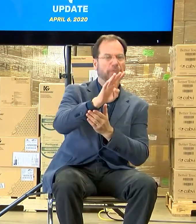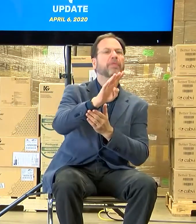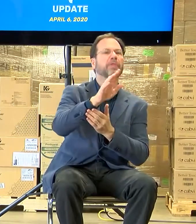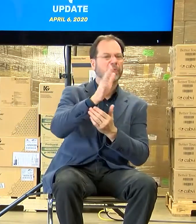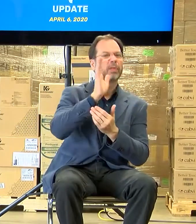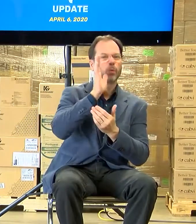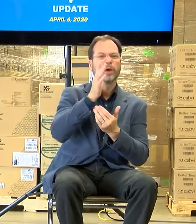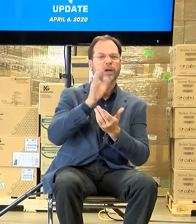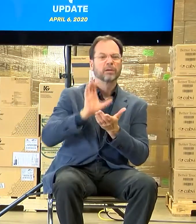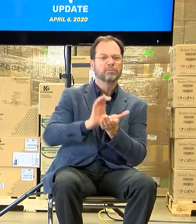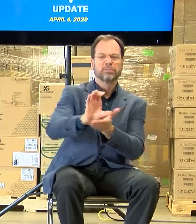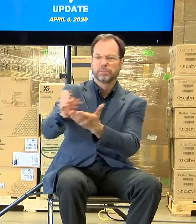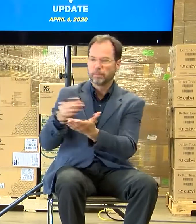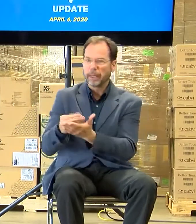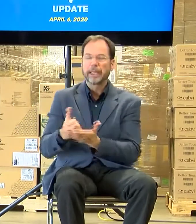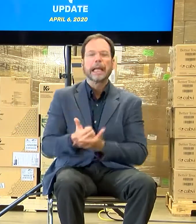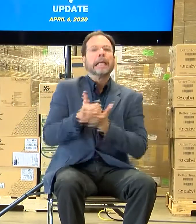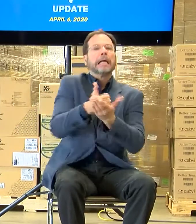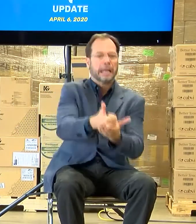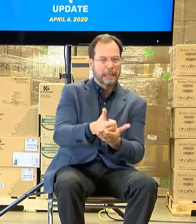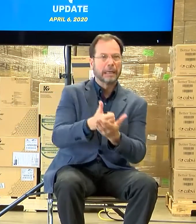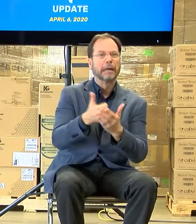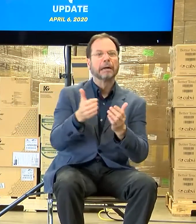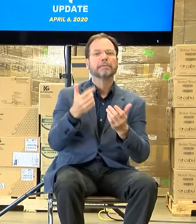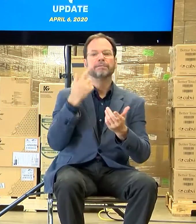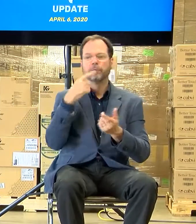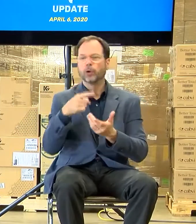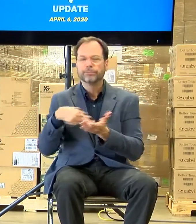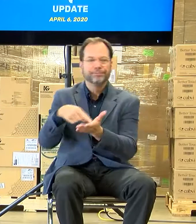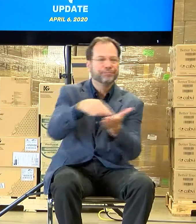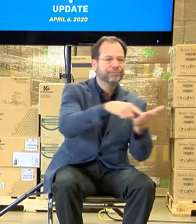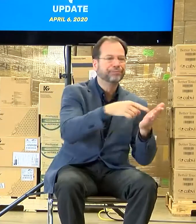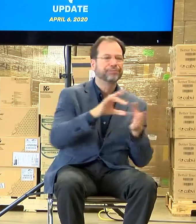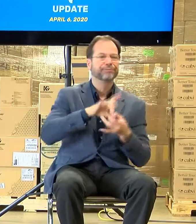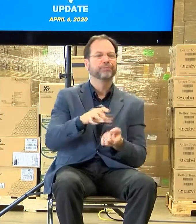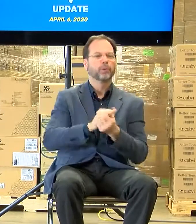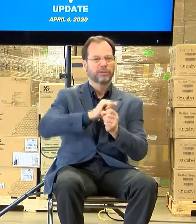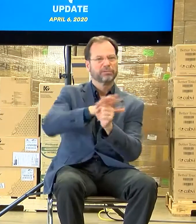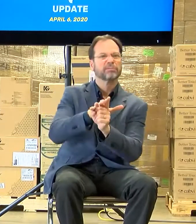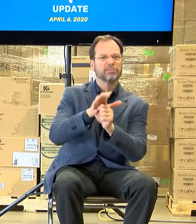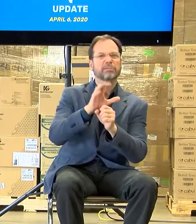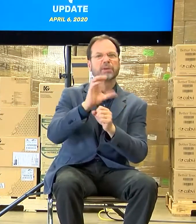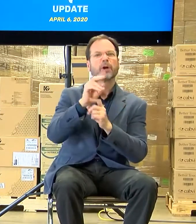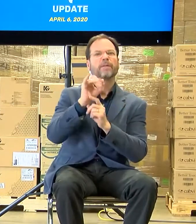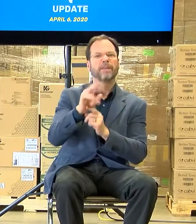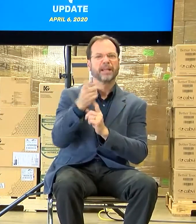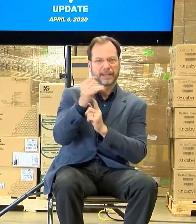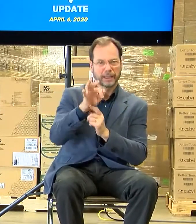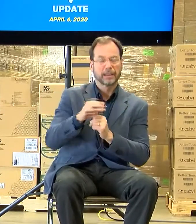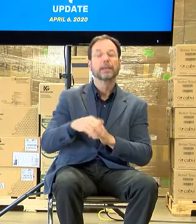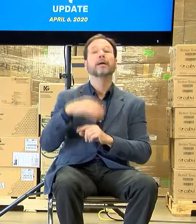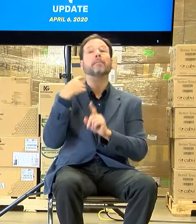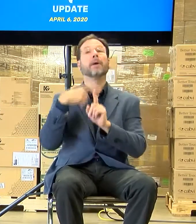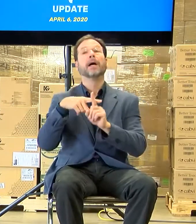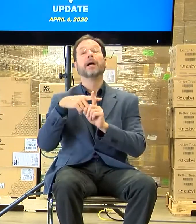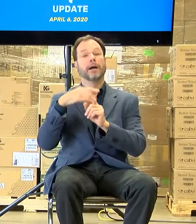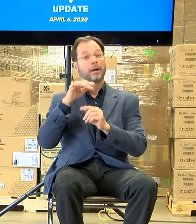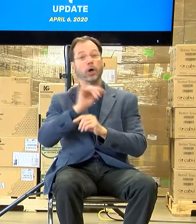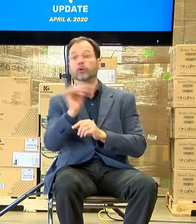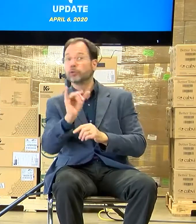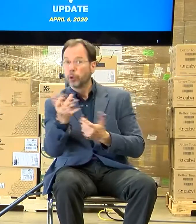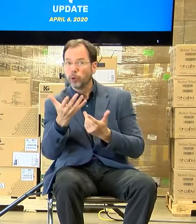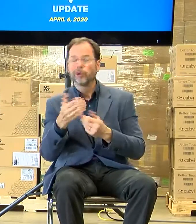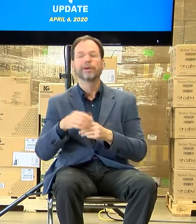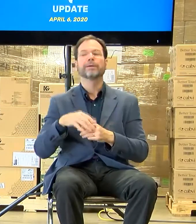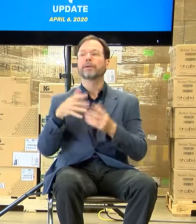respond to the challenges posed by COVID-19. He also added that direct deposits of money to